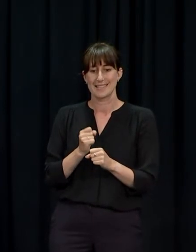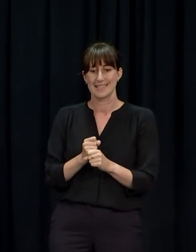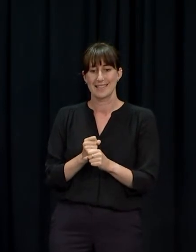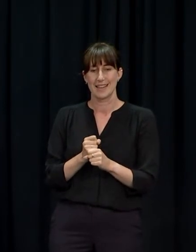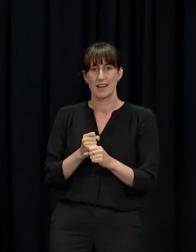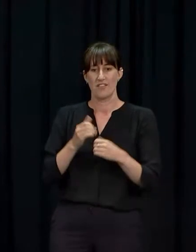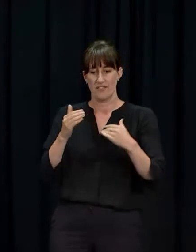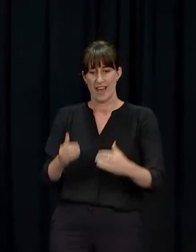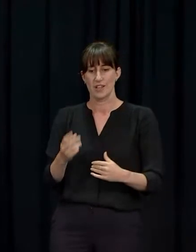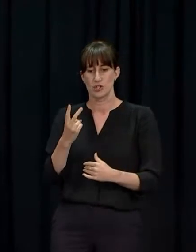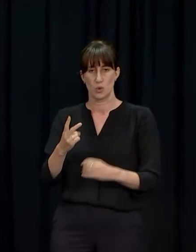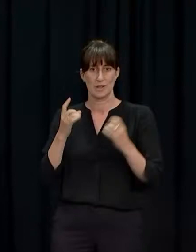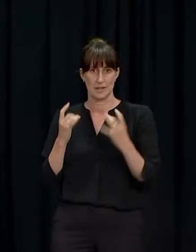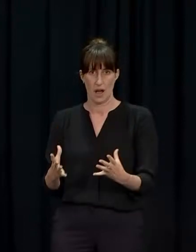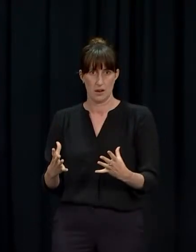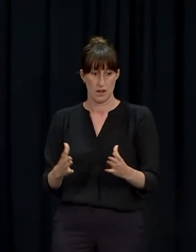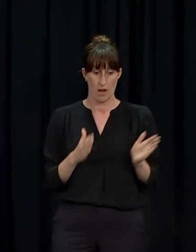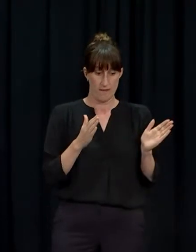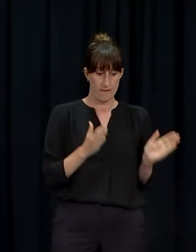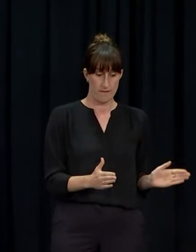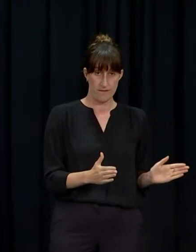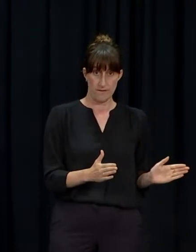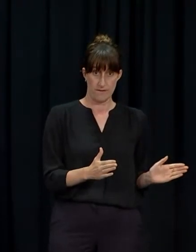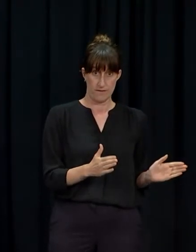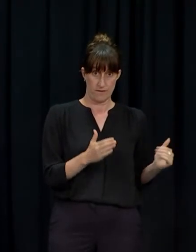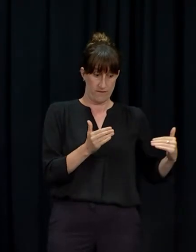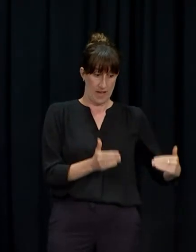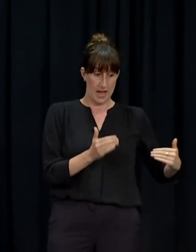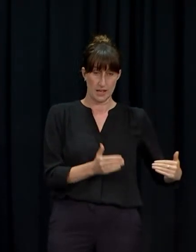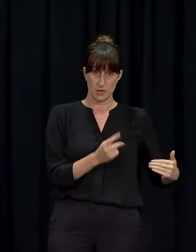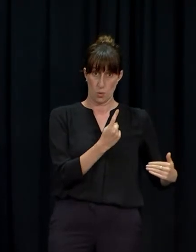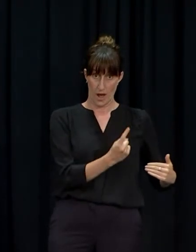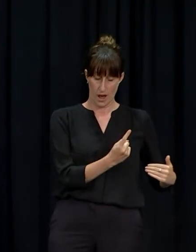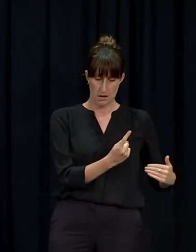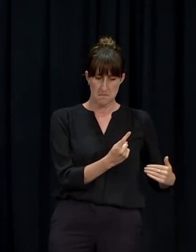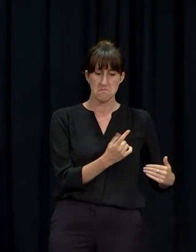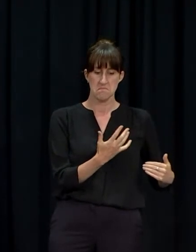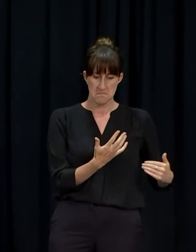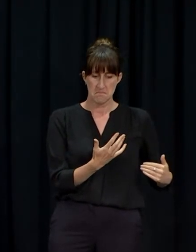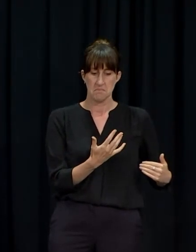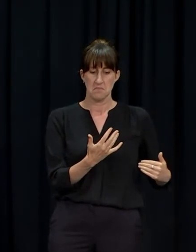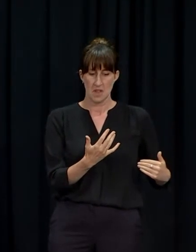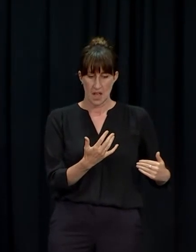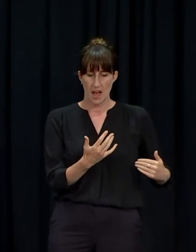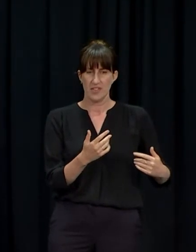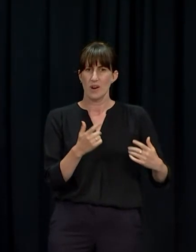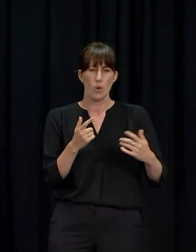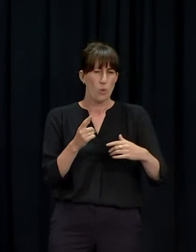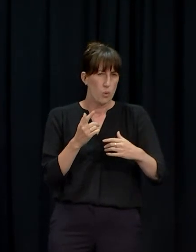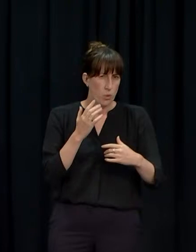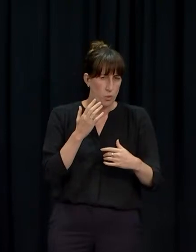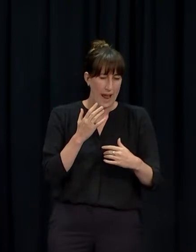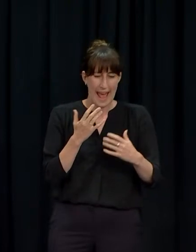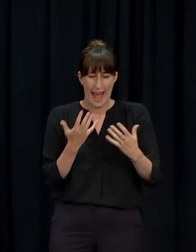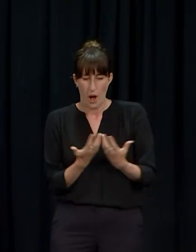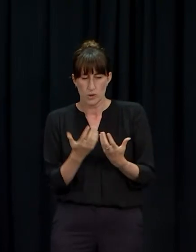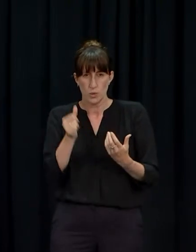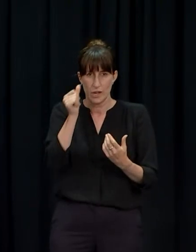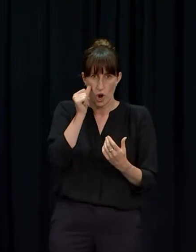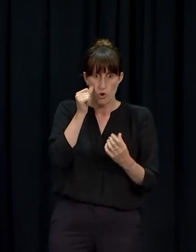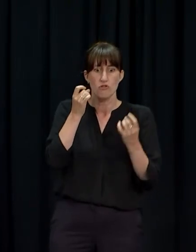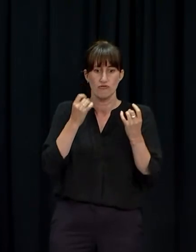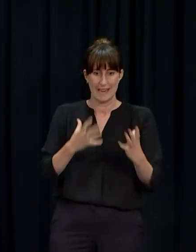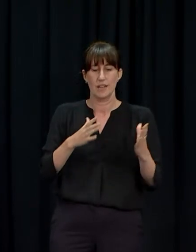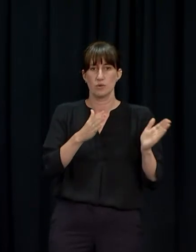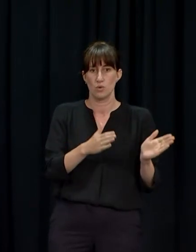1. It means different things, including the isolation, including the testing work. Yeah. At what point will ministers or the government say, right, we're ready? Are